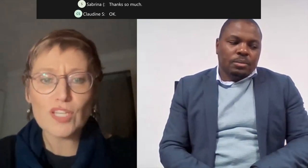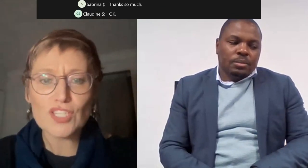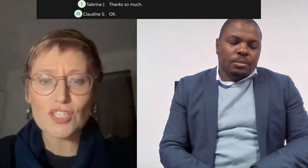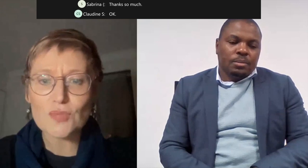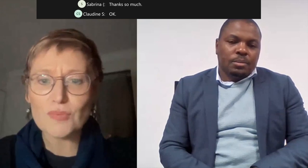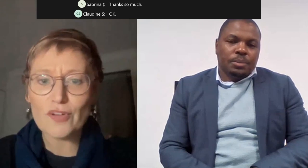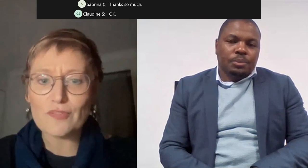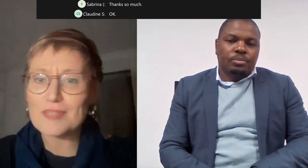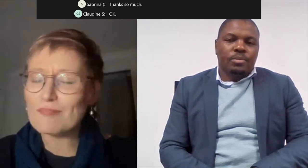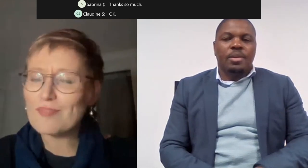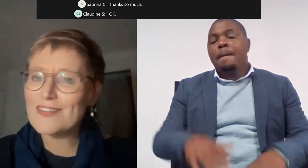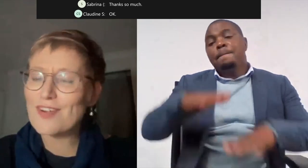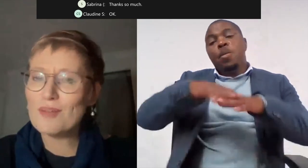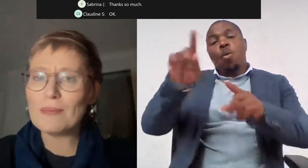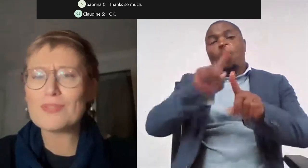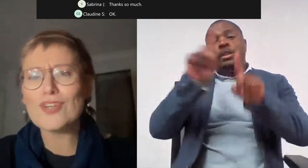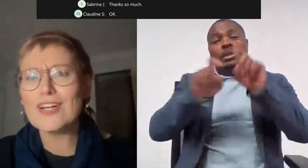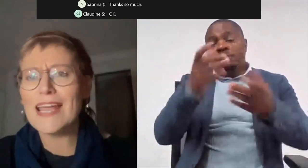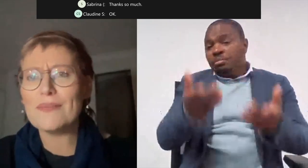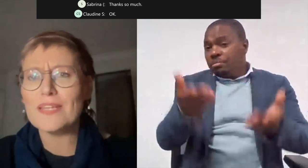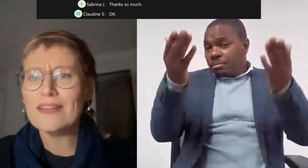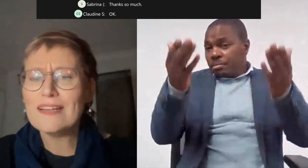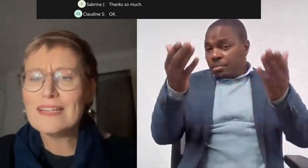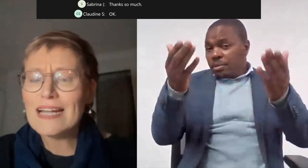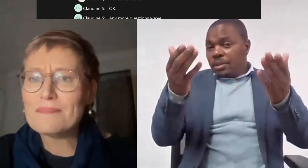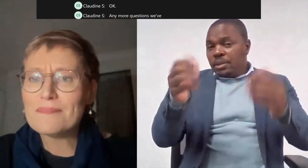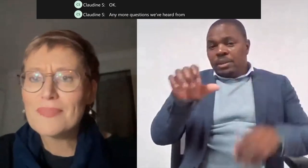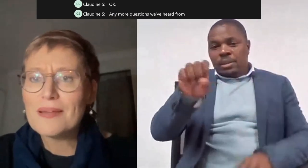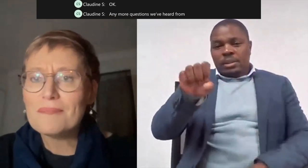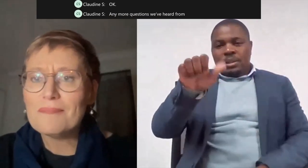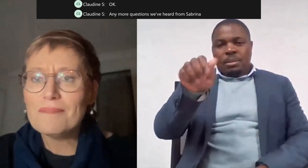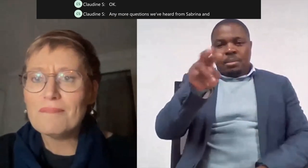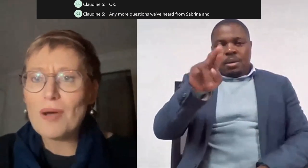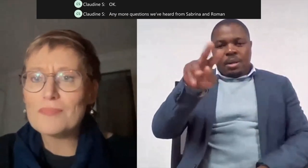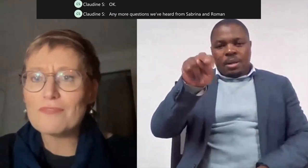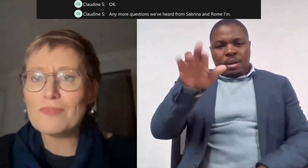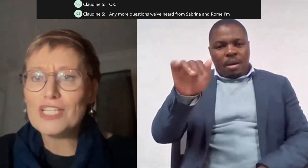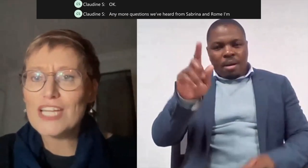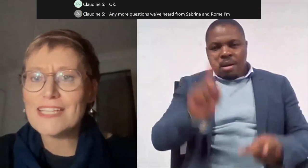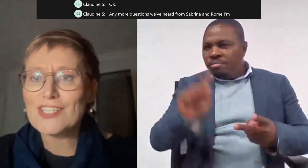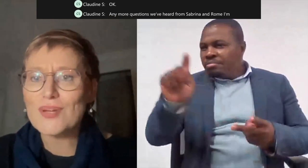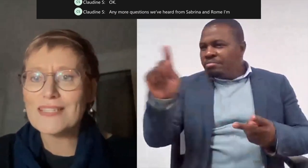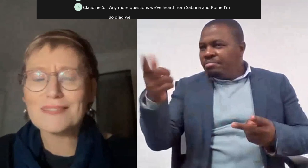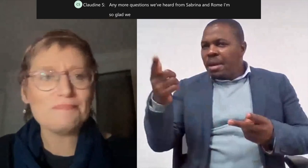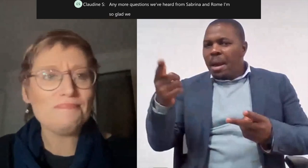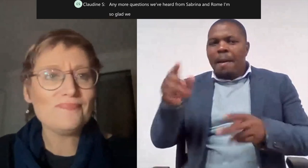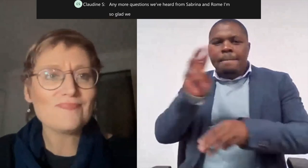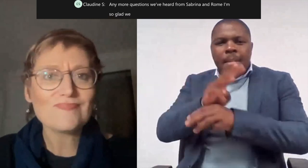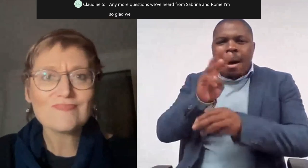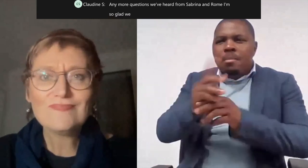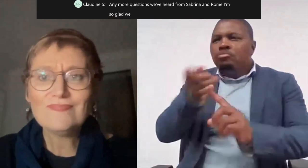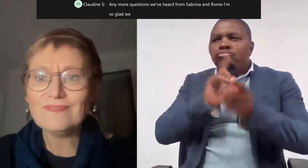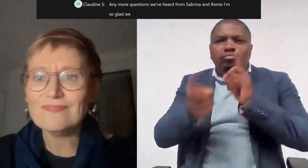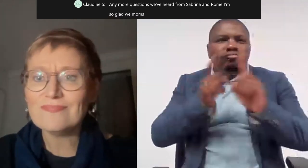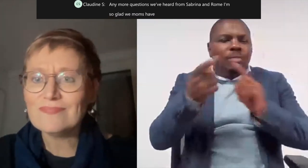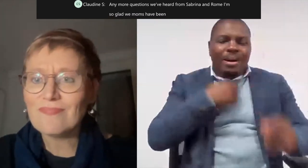Any more questions? We've heard from Sabrina and Rome. I'm so glad we moms have been chatting to us.